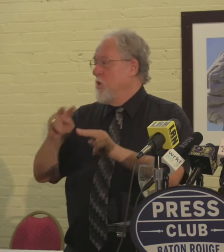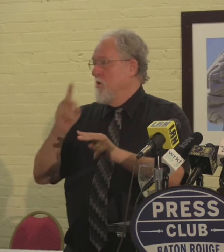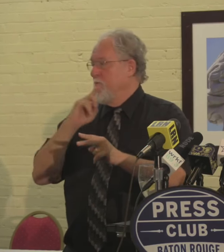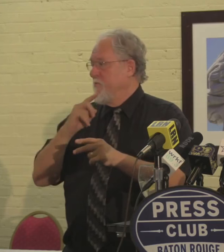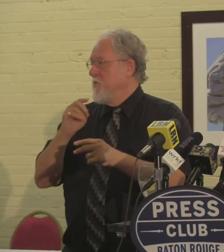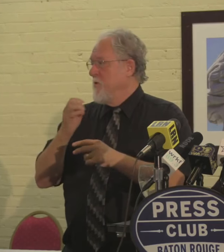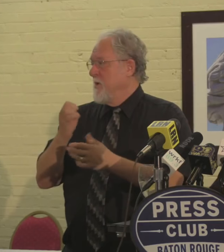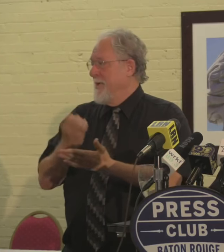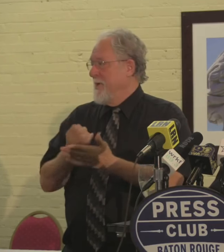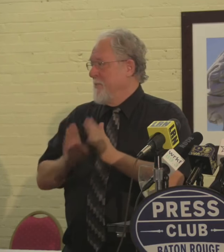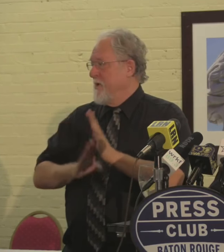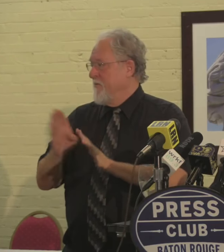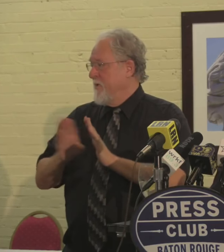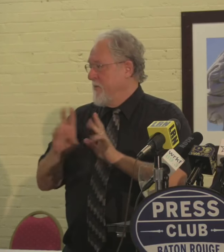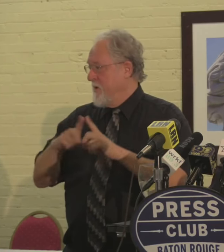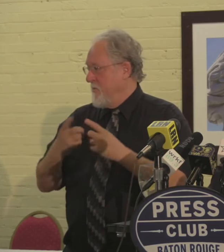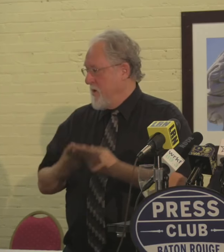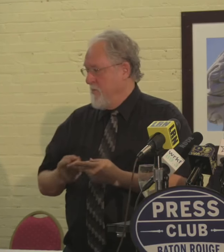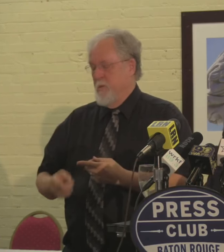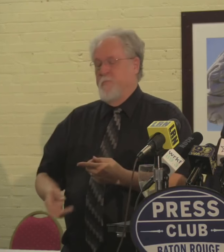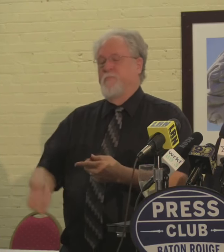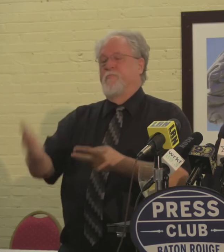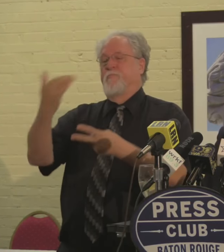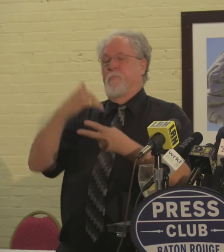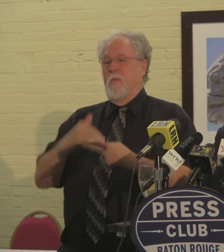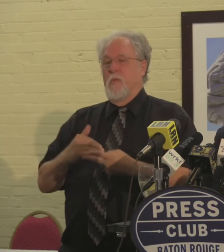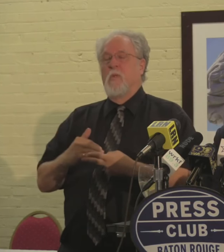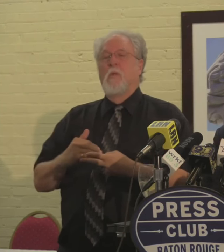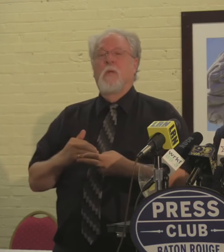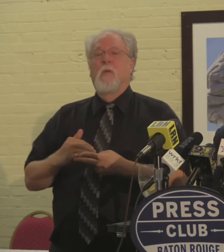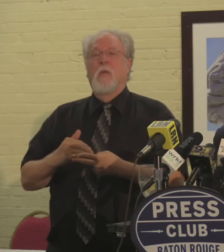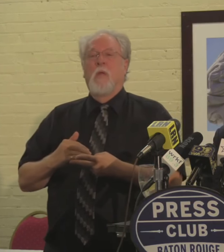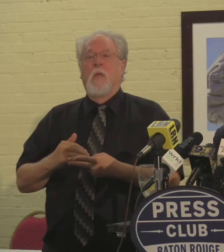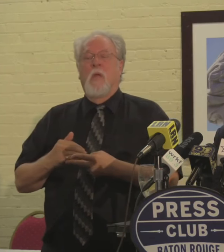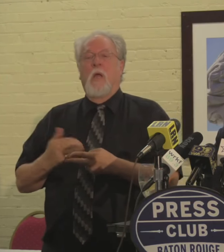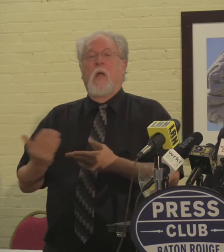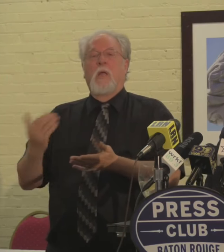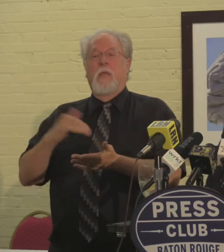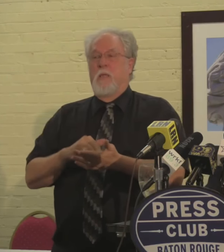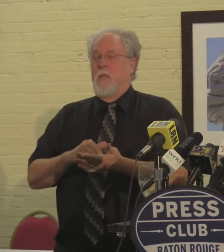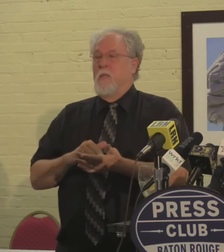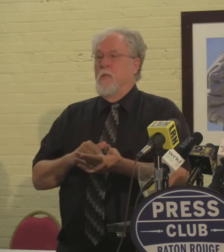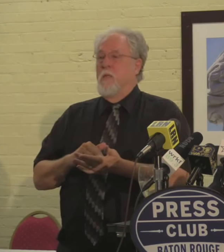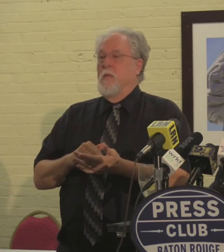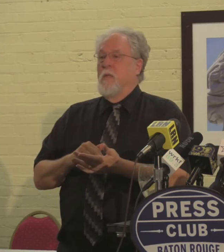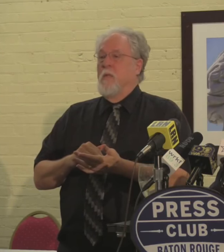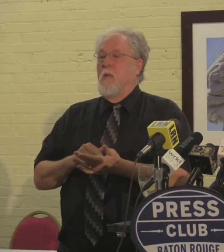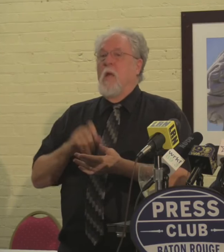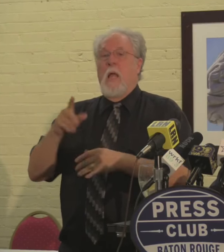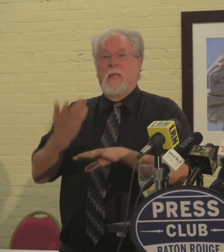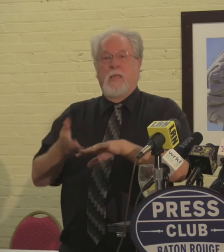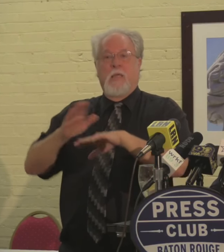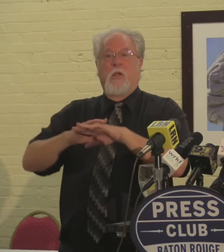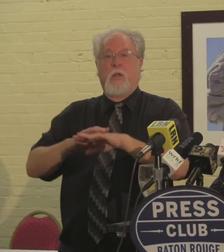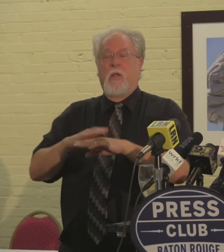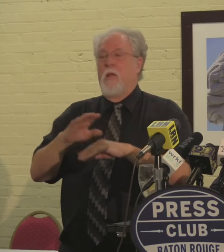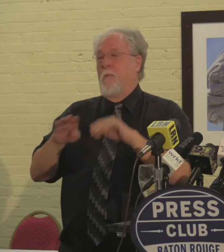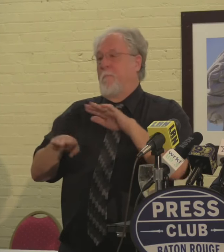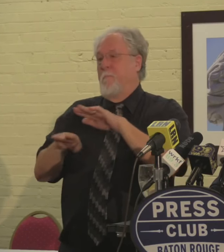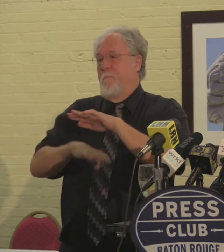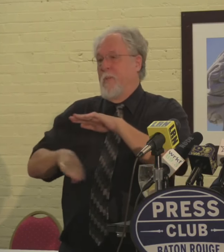Economic Development. You can look for us to, again, ask for an increase in the minimum